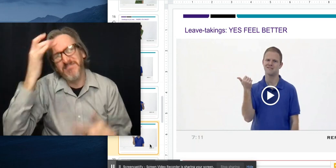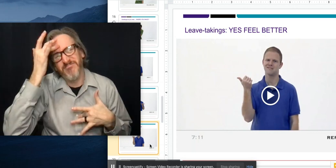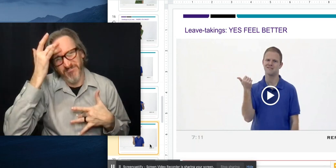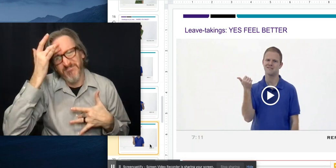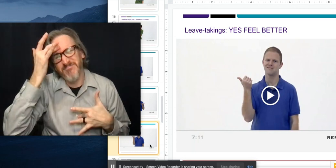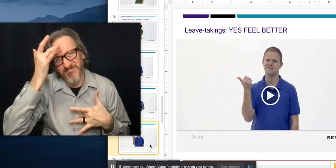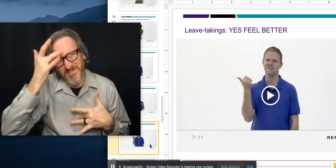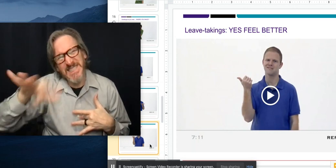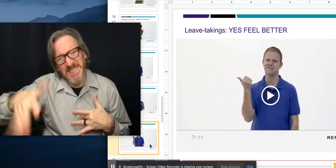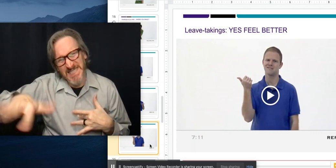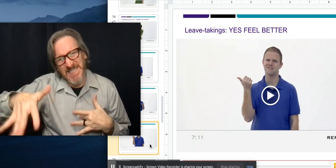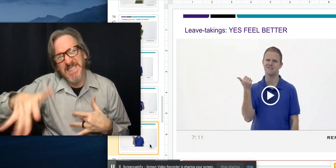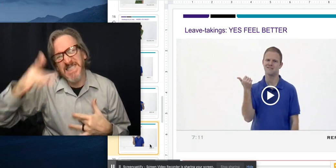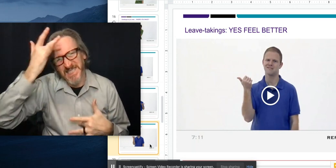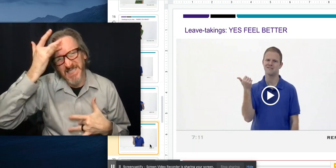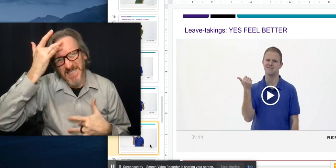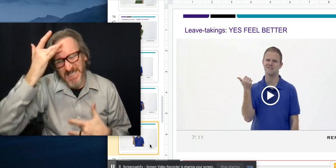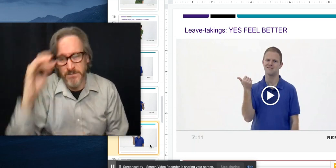Yes.